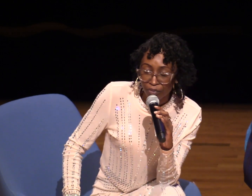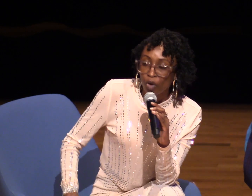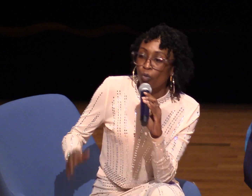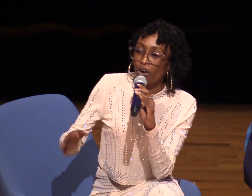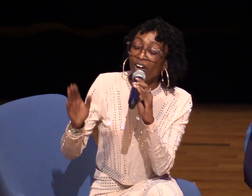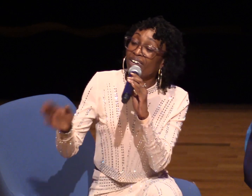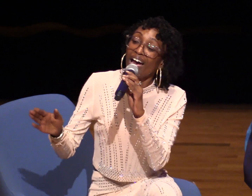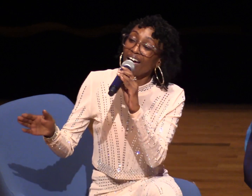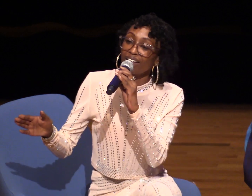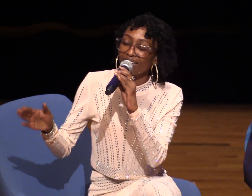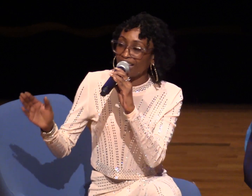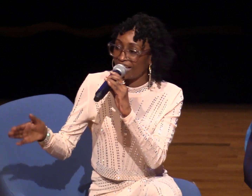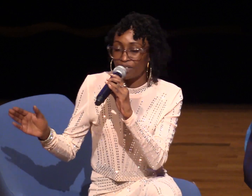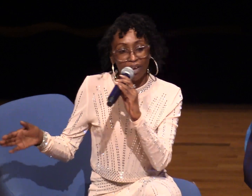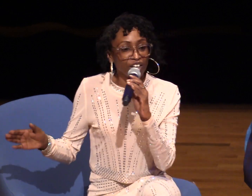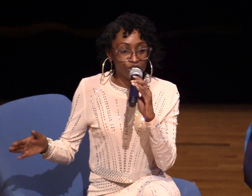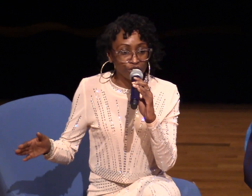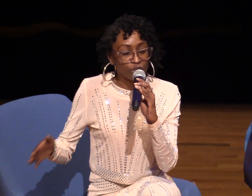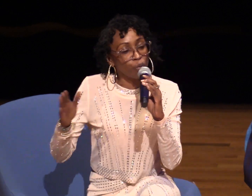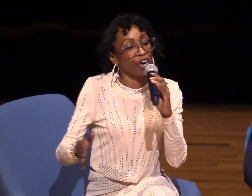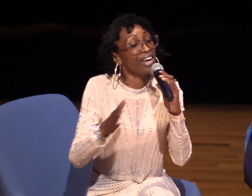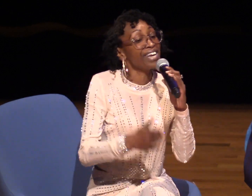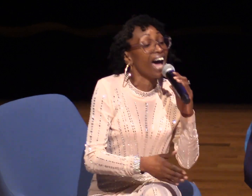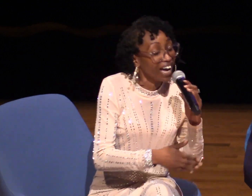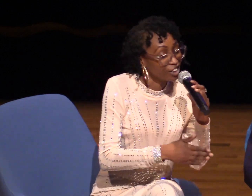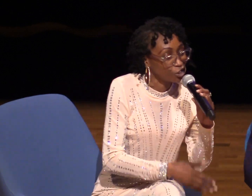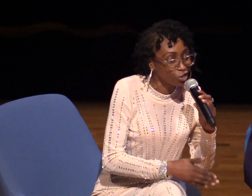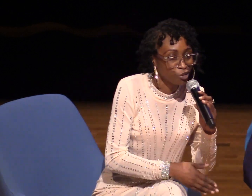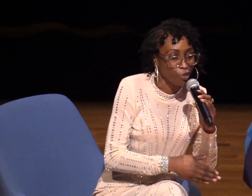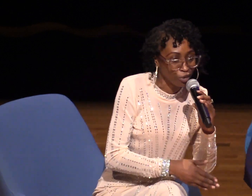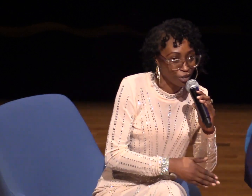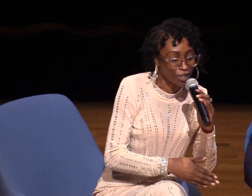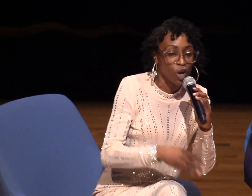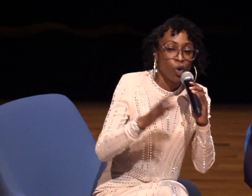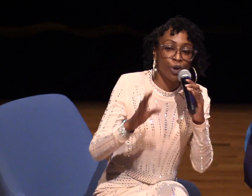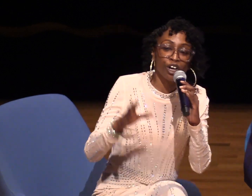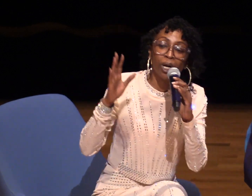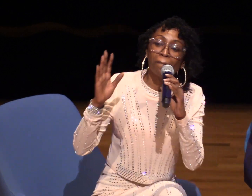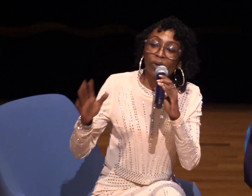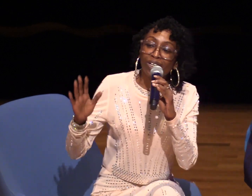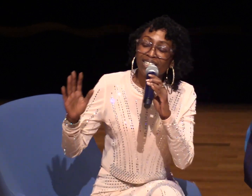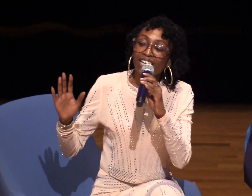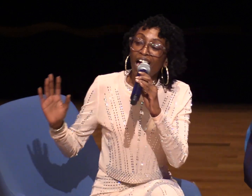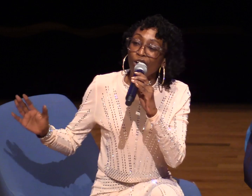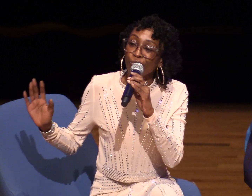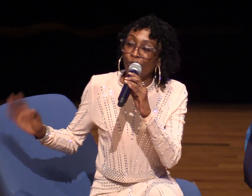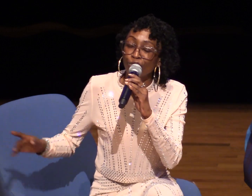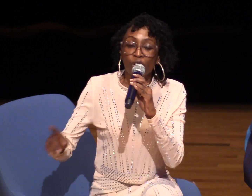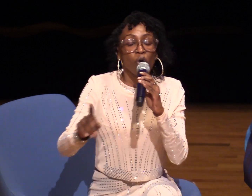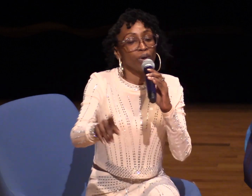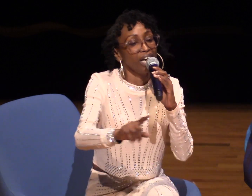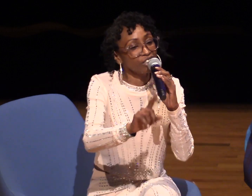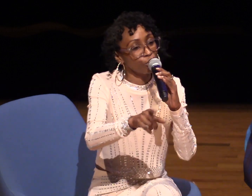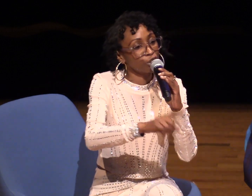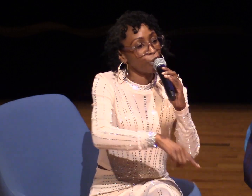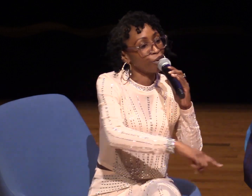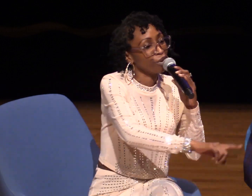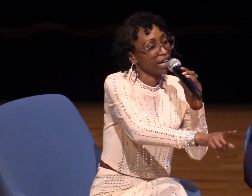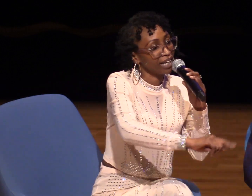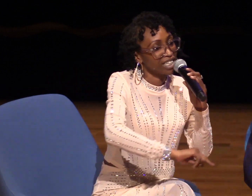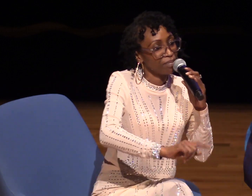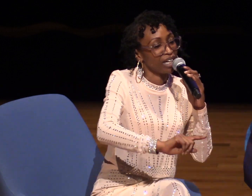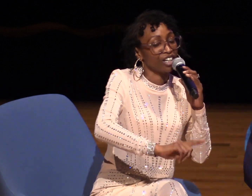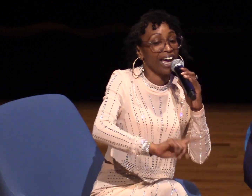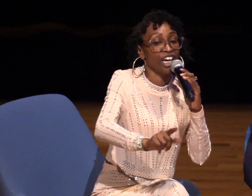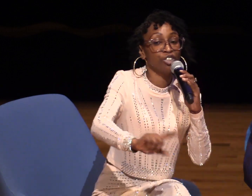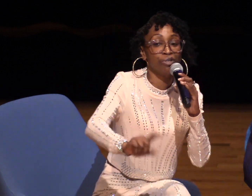right? We're not case managers. We're not social workers. We're community health workers. When that social worker or